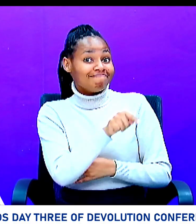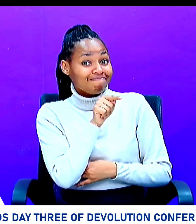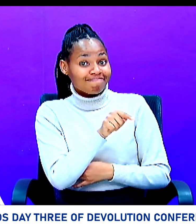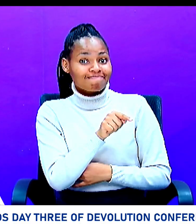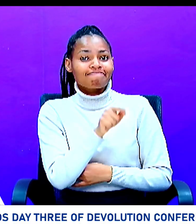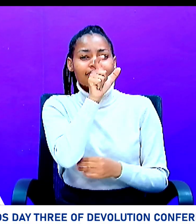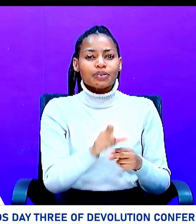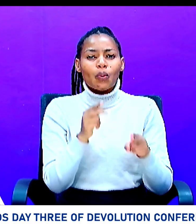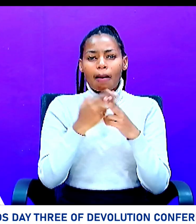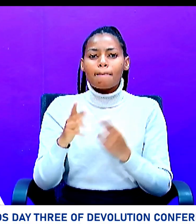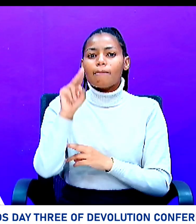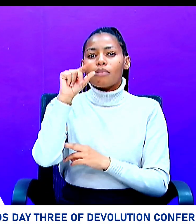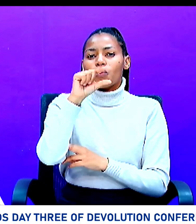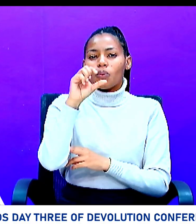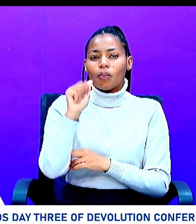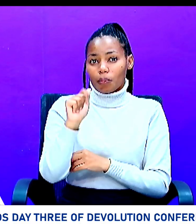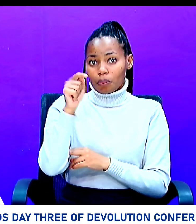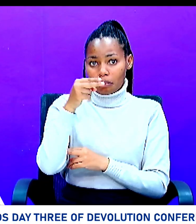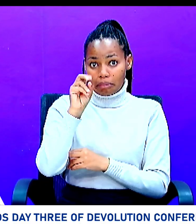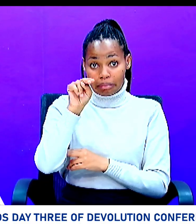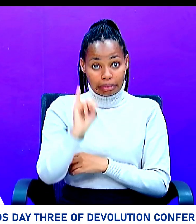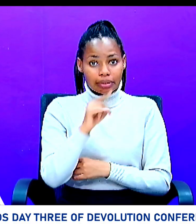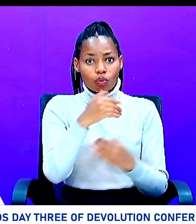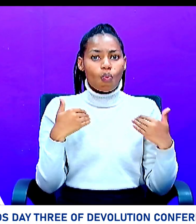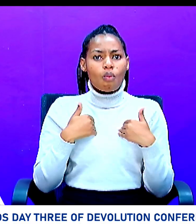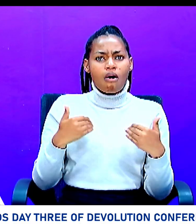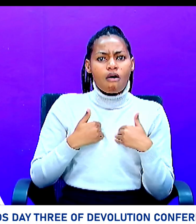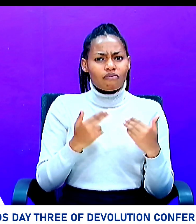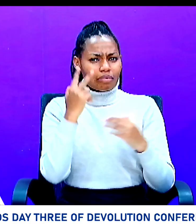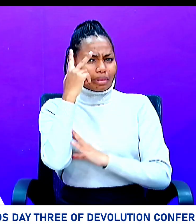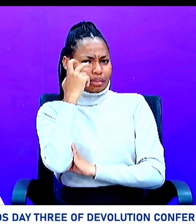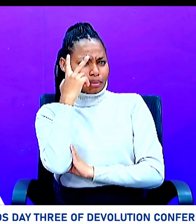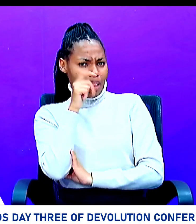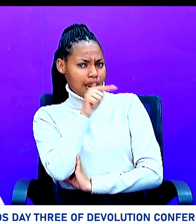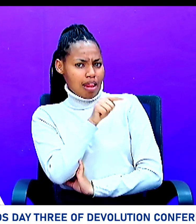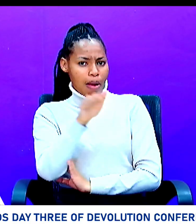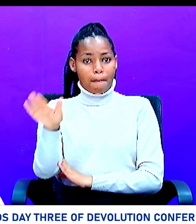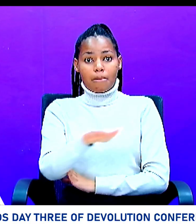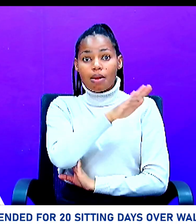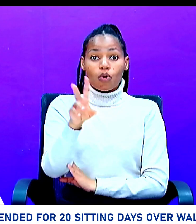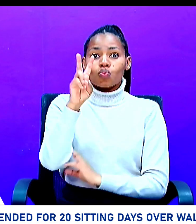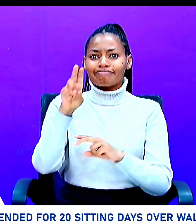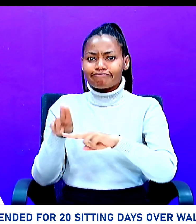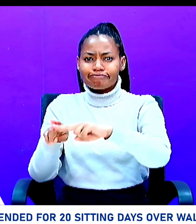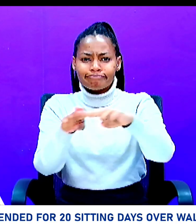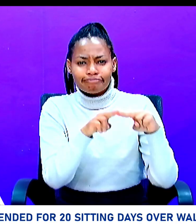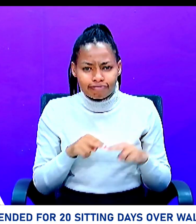Githunguri MP Gathoni wa Mushomba has been suspended from Parliament for 20 sitting days